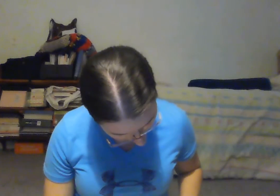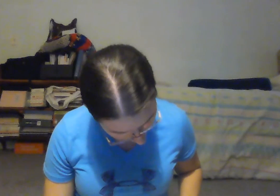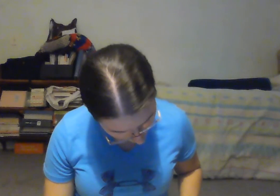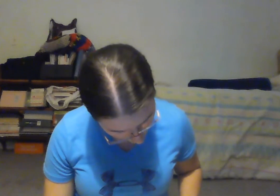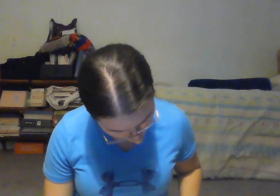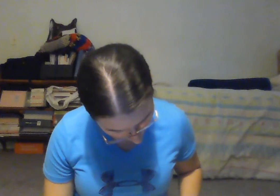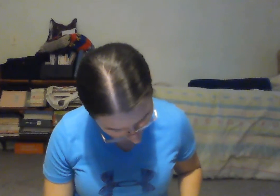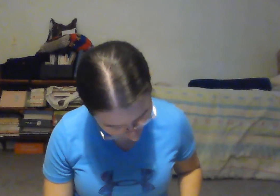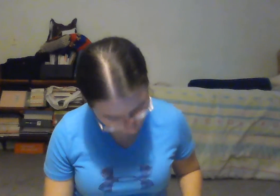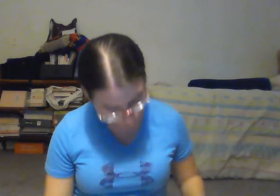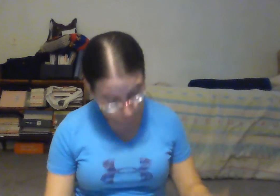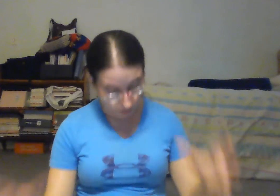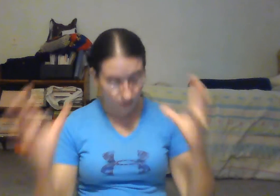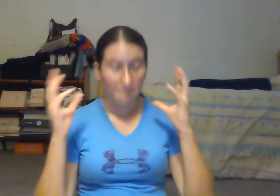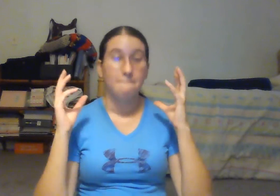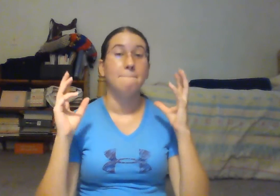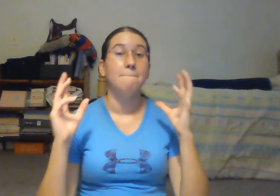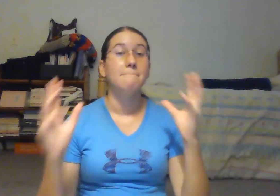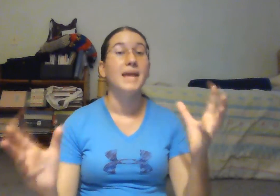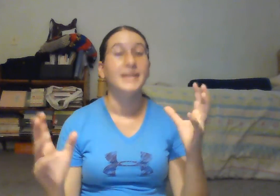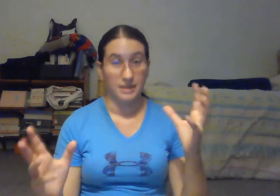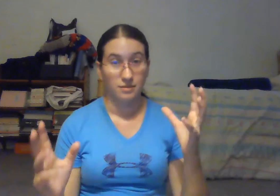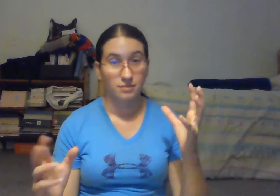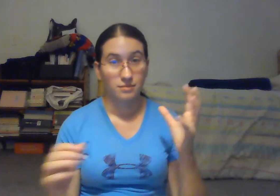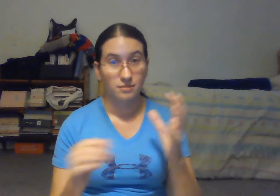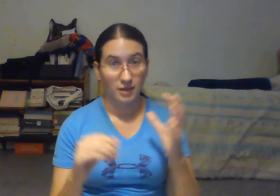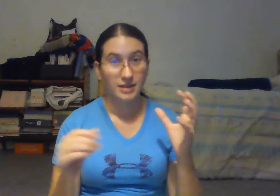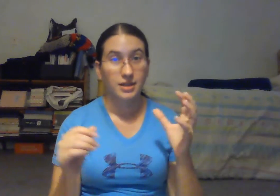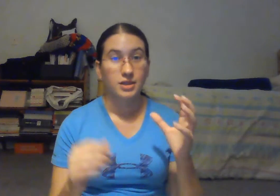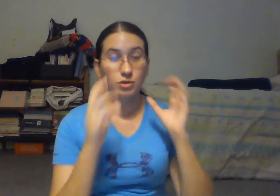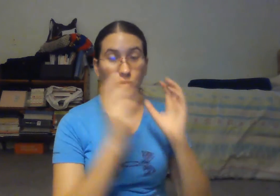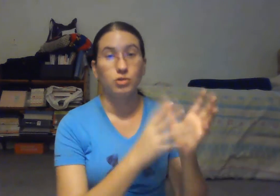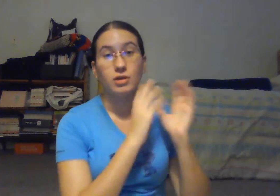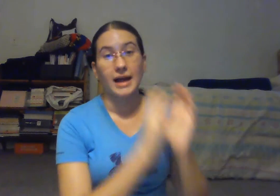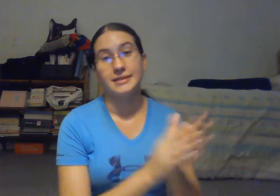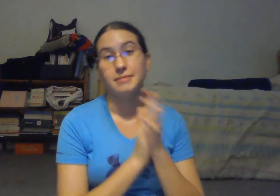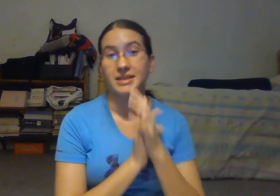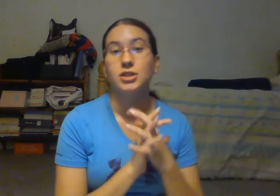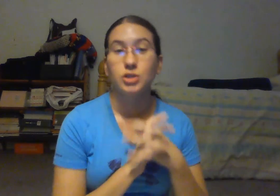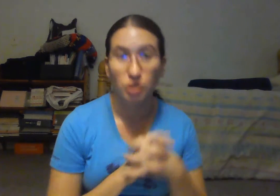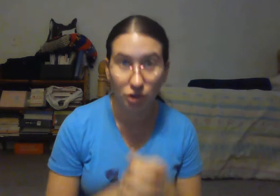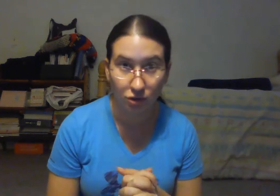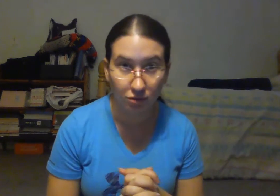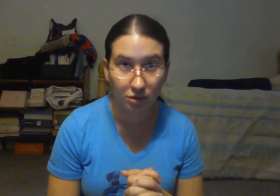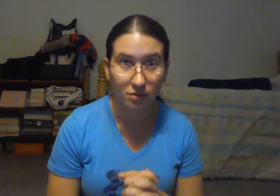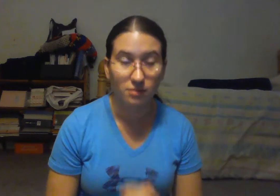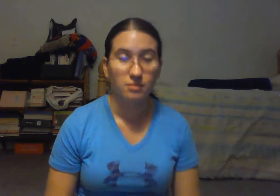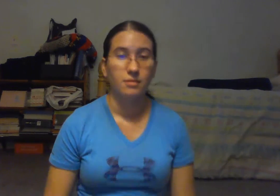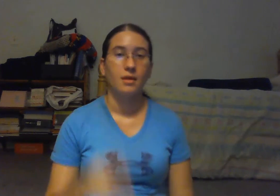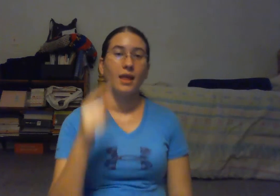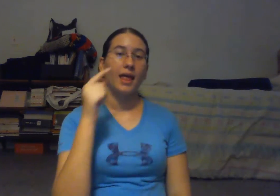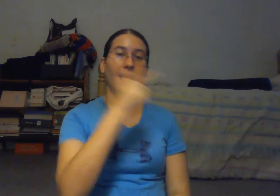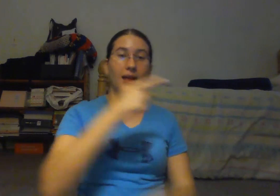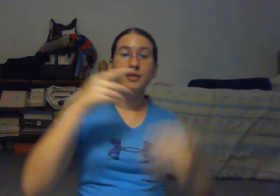Its store have shoes many, right? So the store has many shoes.